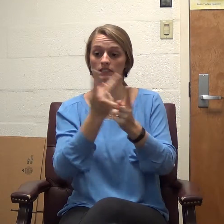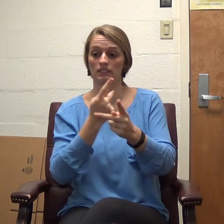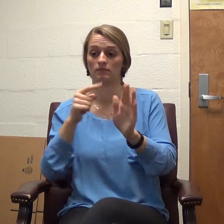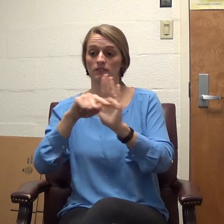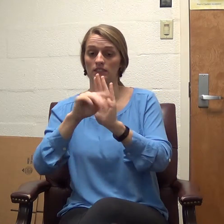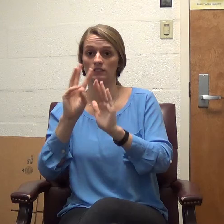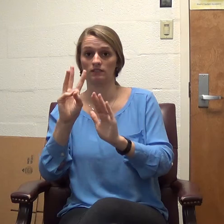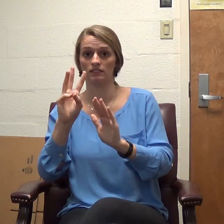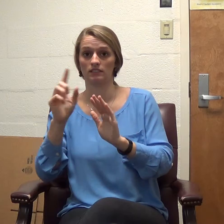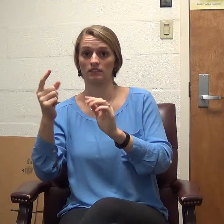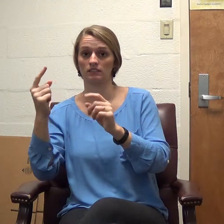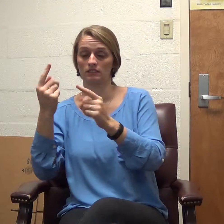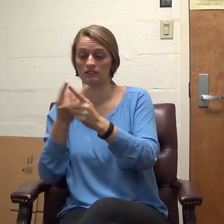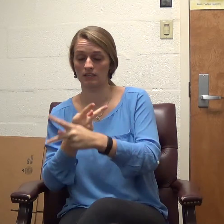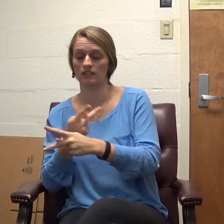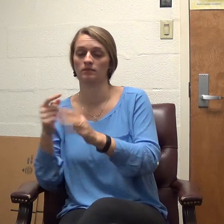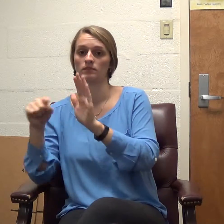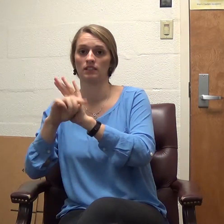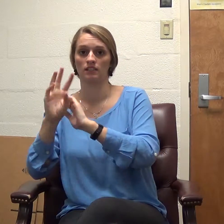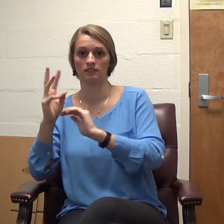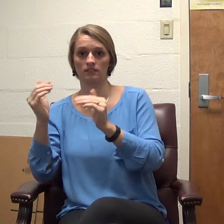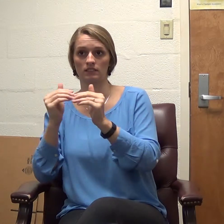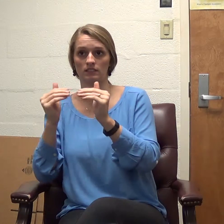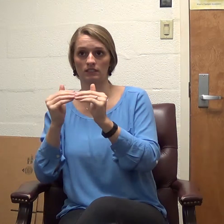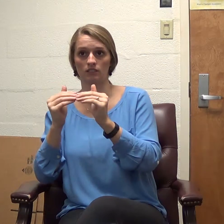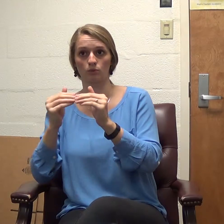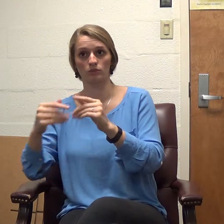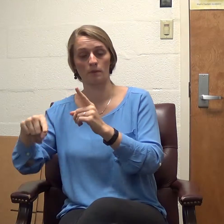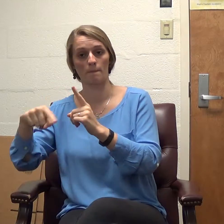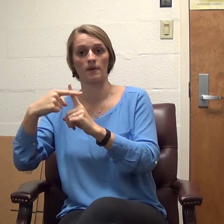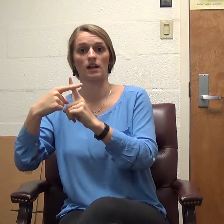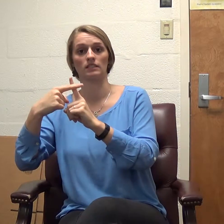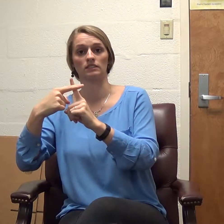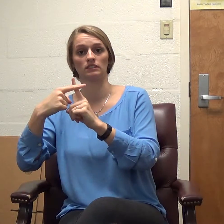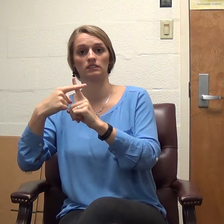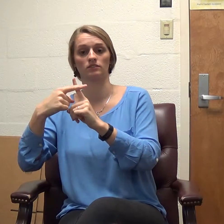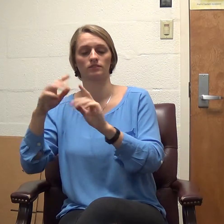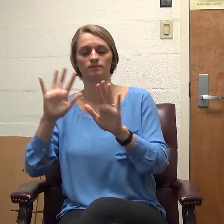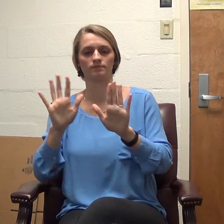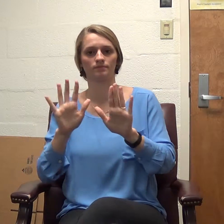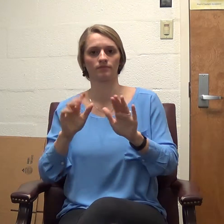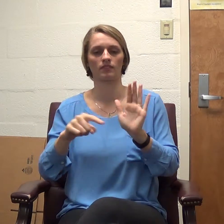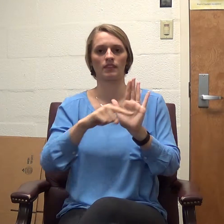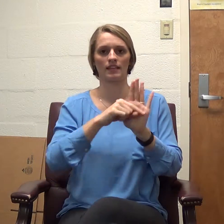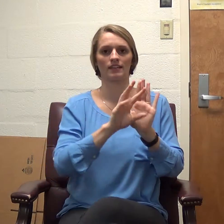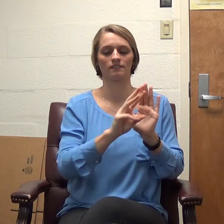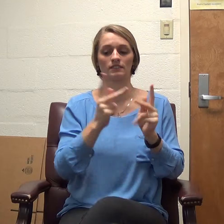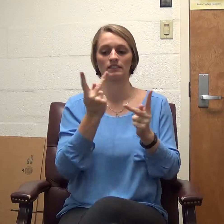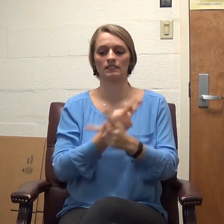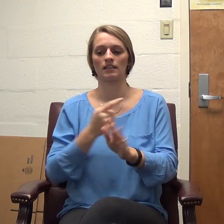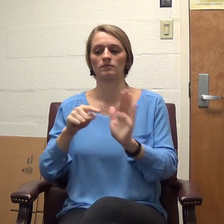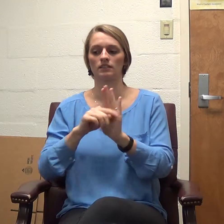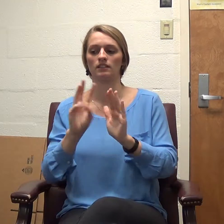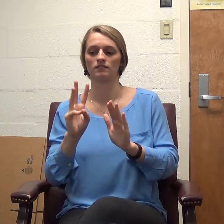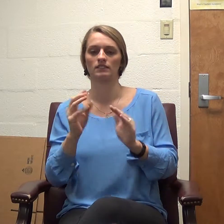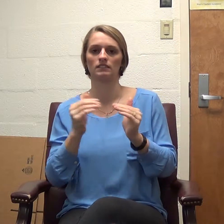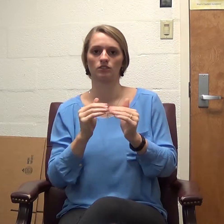times negative 6 is positive 36 times negative 6. And that equals what? It's